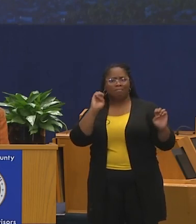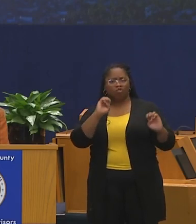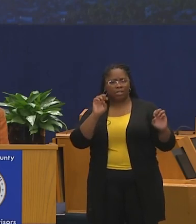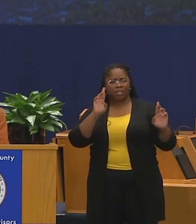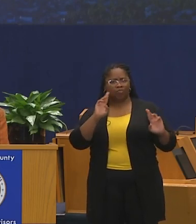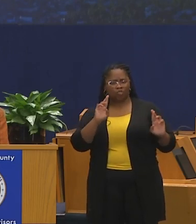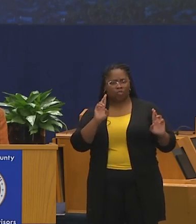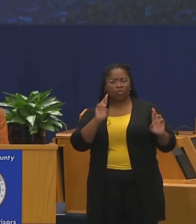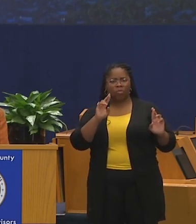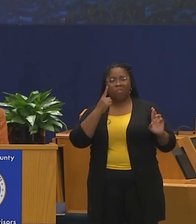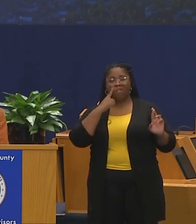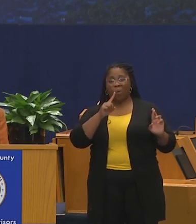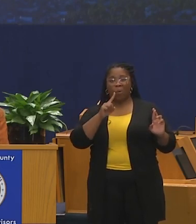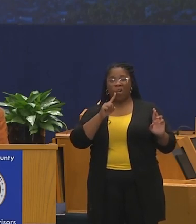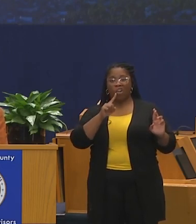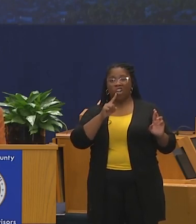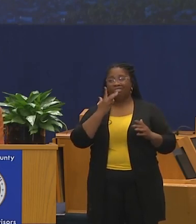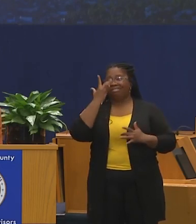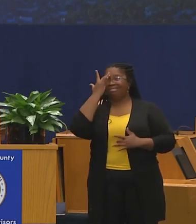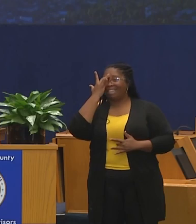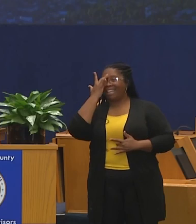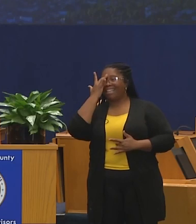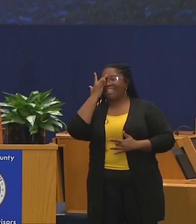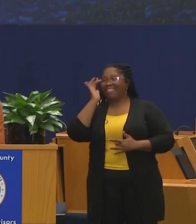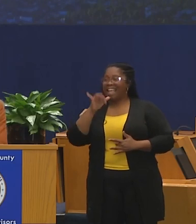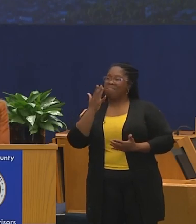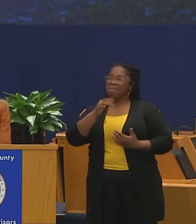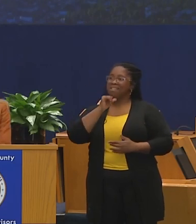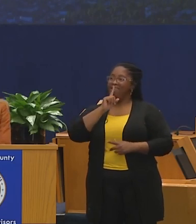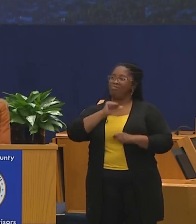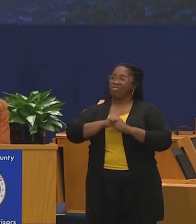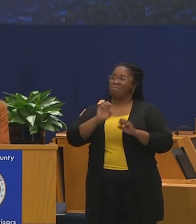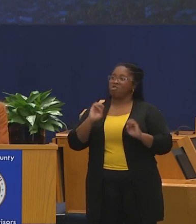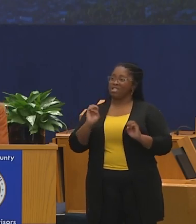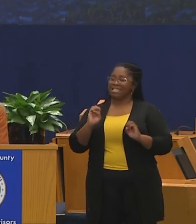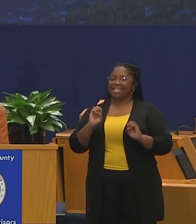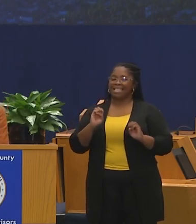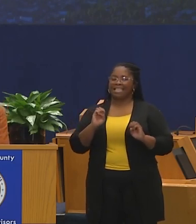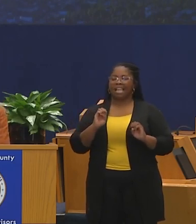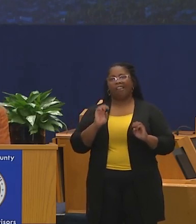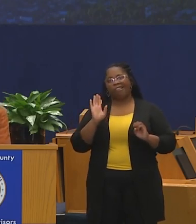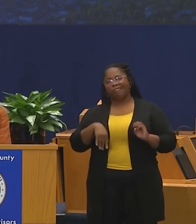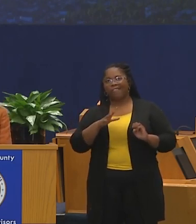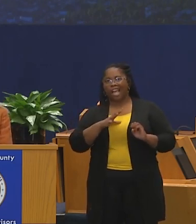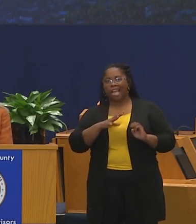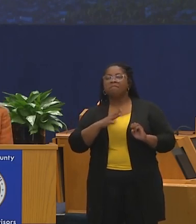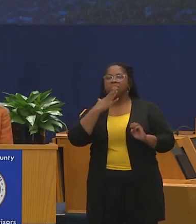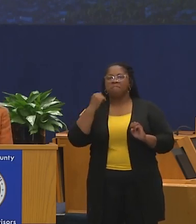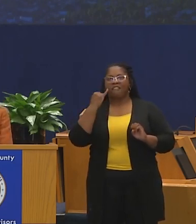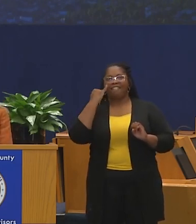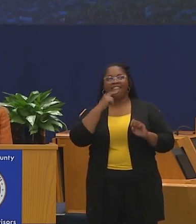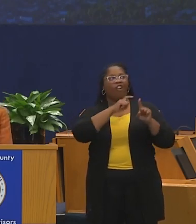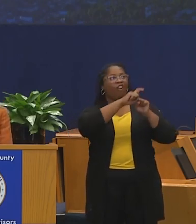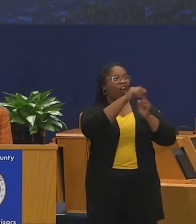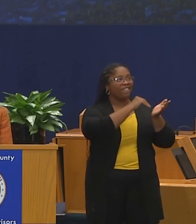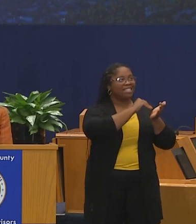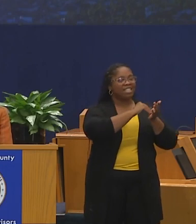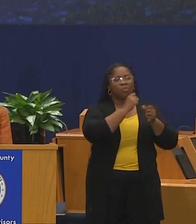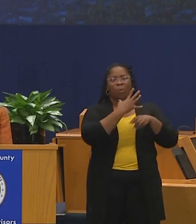for things that don't require emergency care. Instead of using the emergency department, they might be calling their physician or doing a